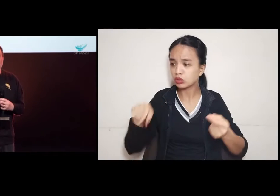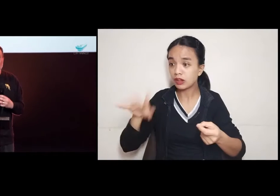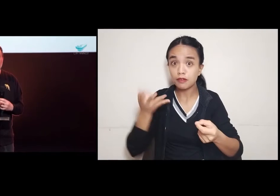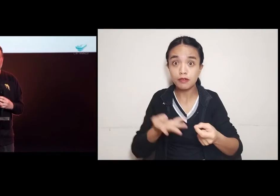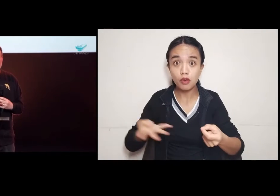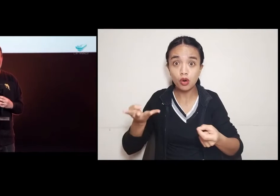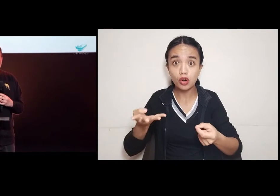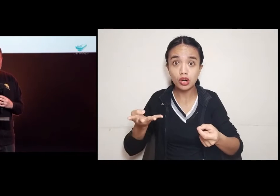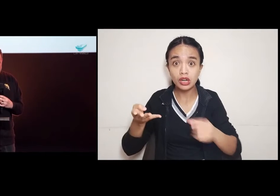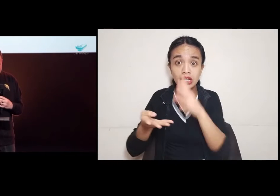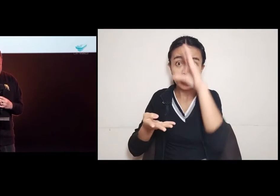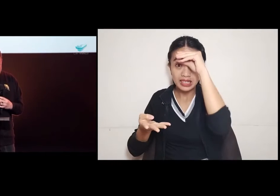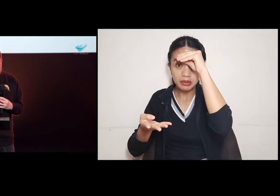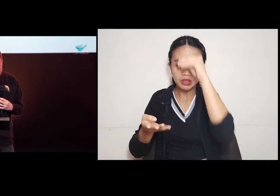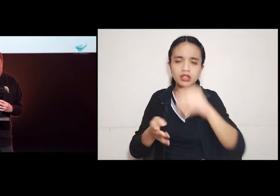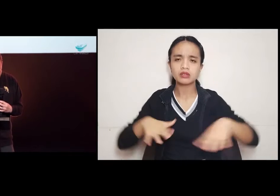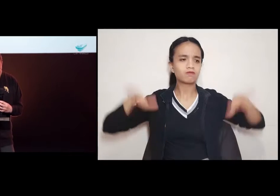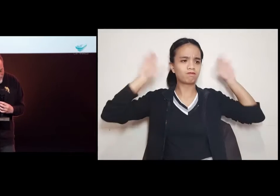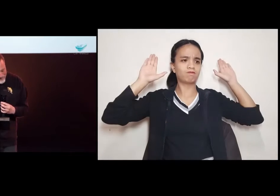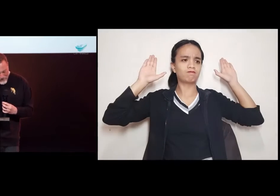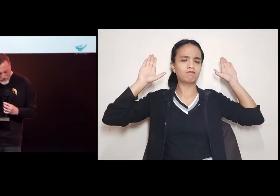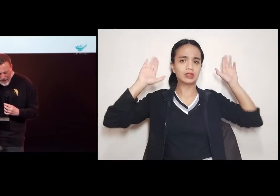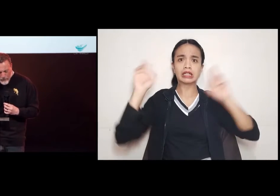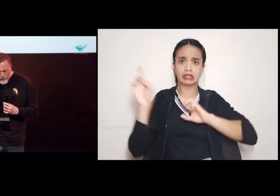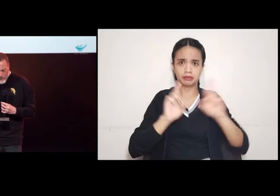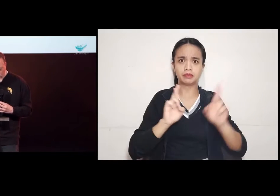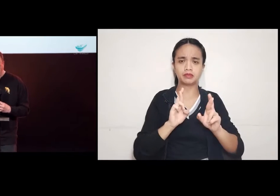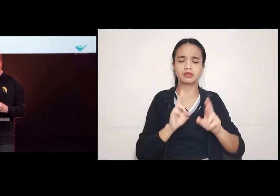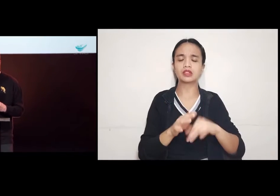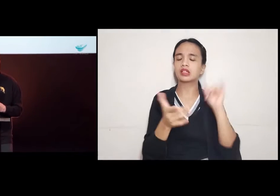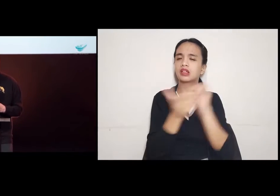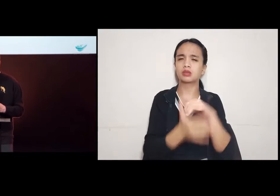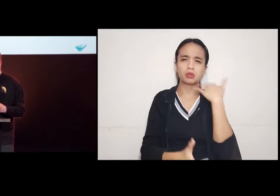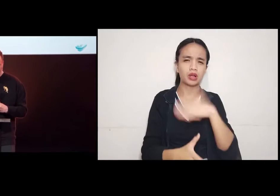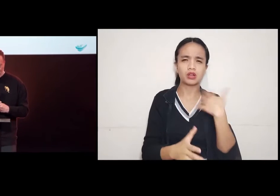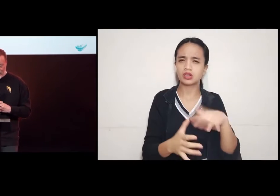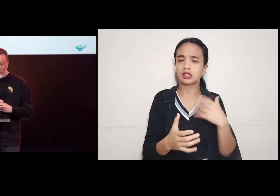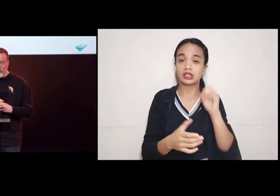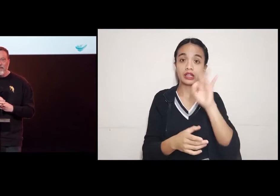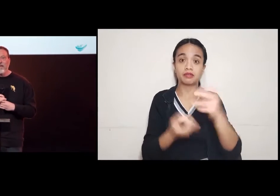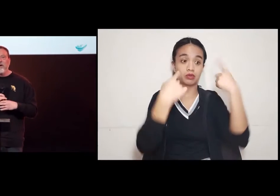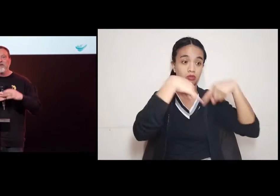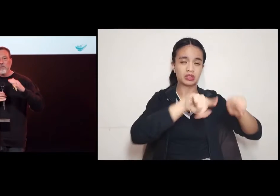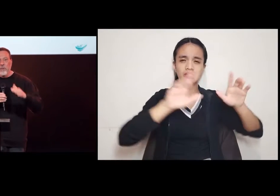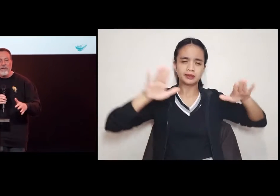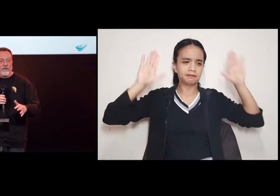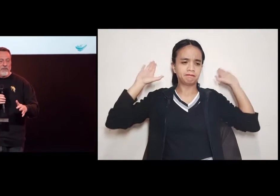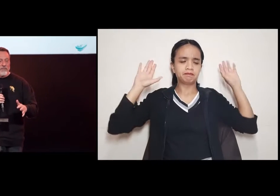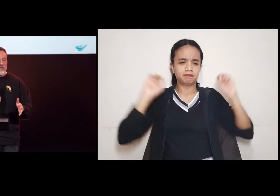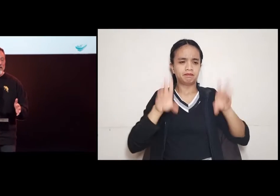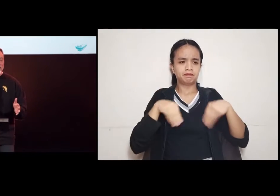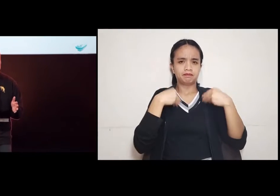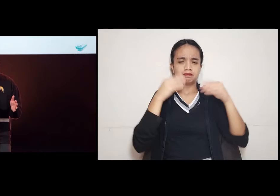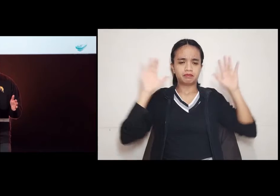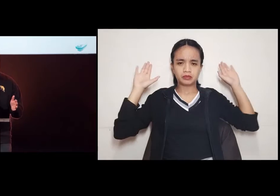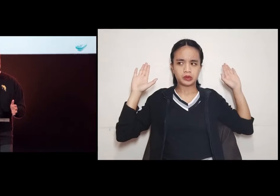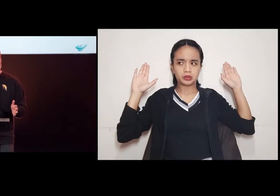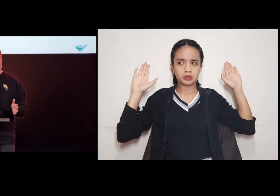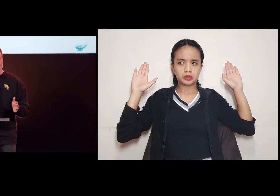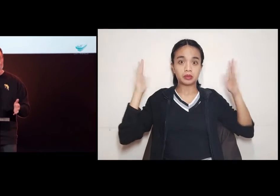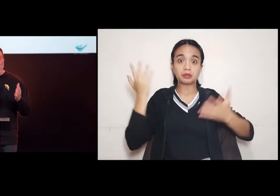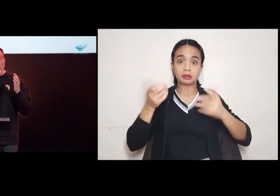surrender themselves, which I think is this powerful metaphor. Because when they go to surrender